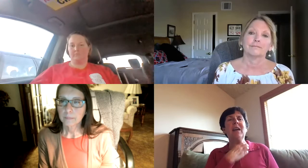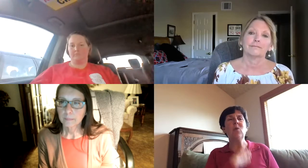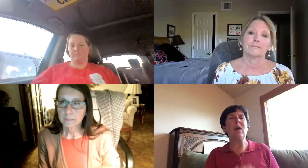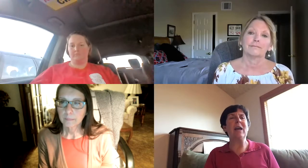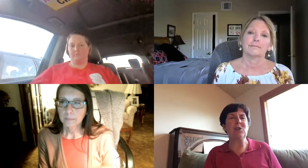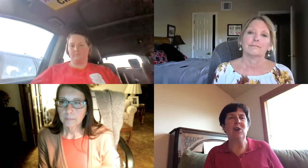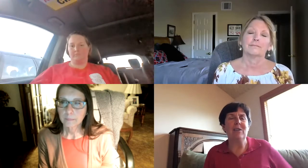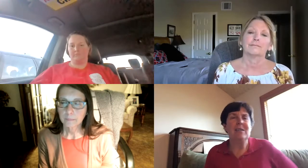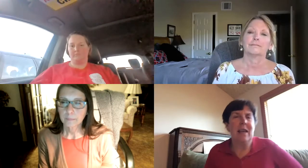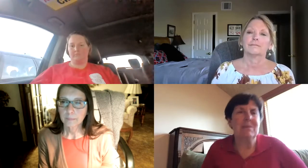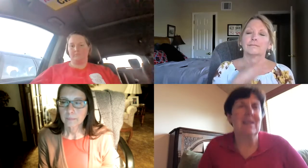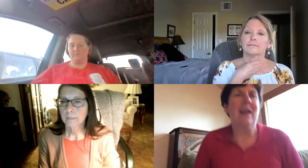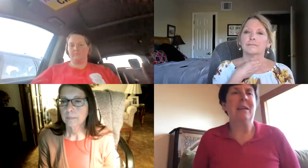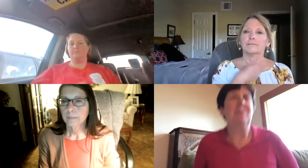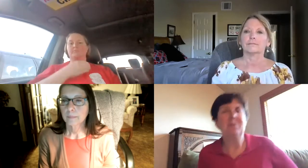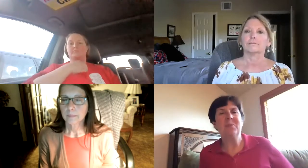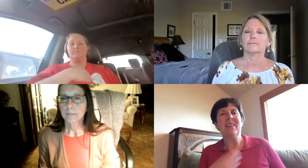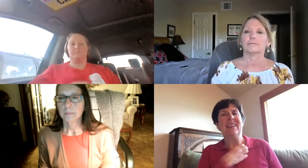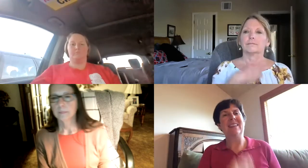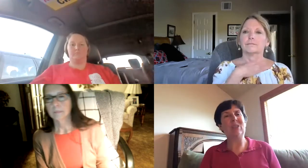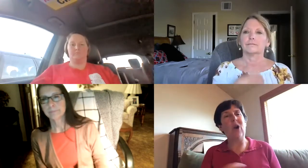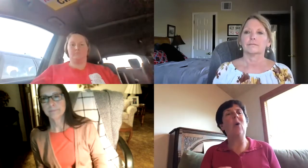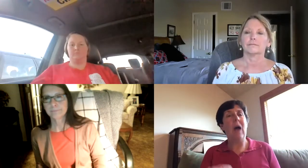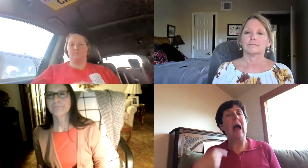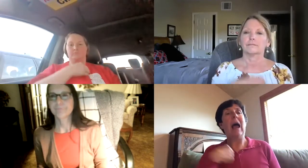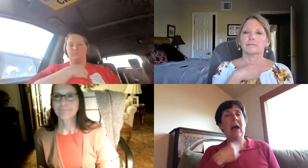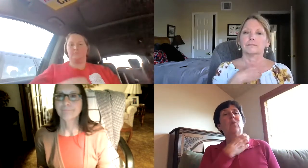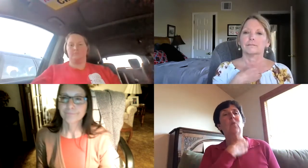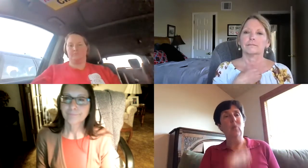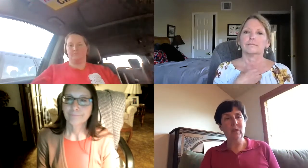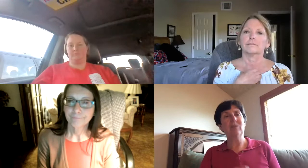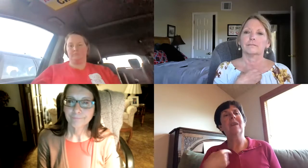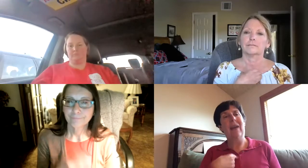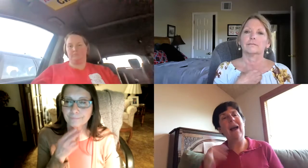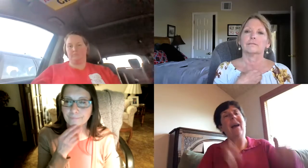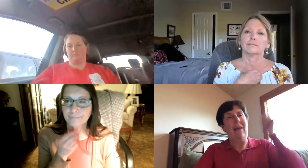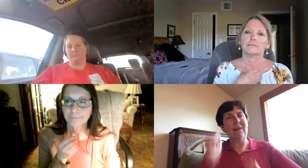Hungry and wish are the same sign. So